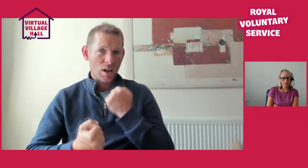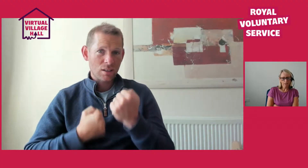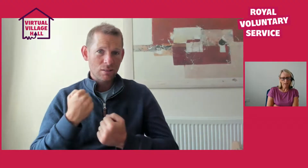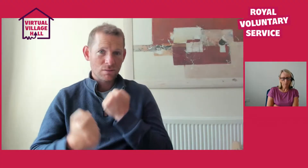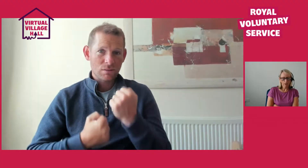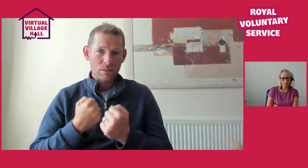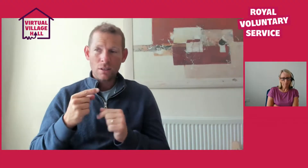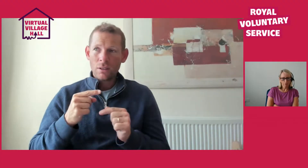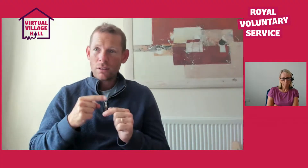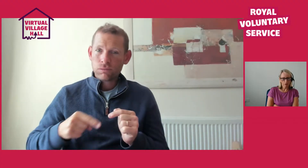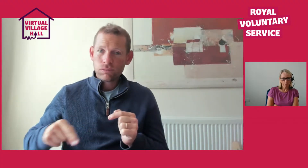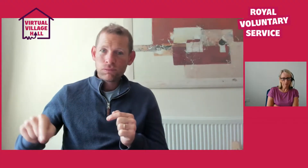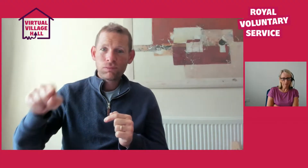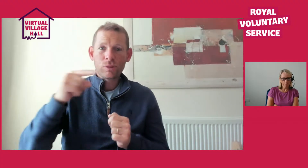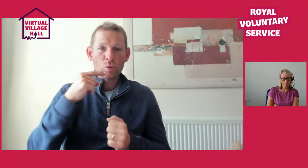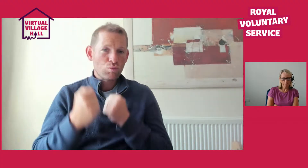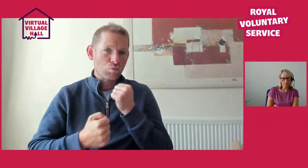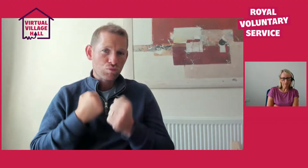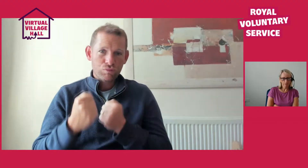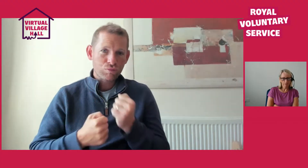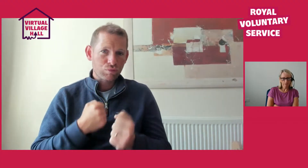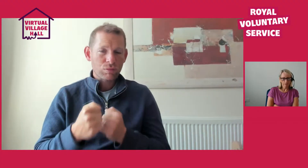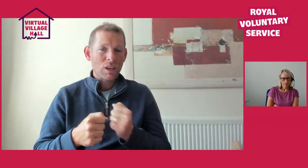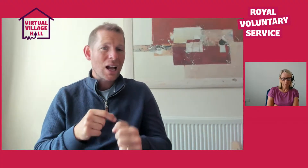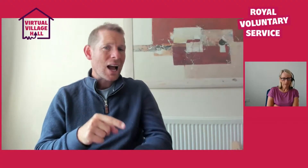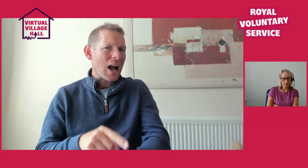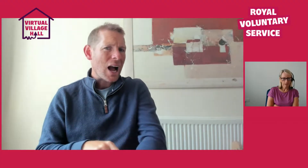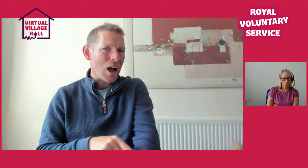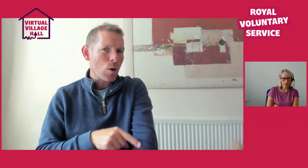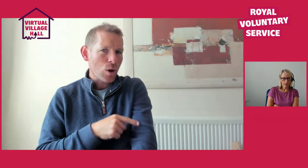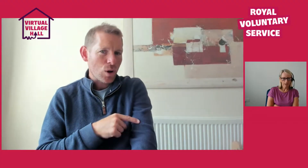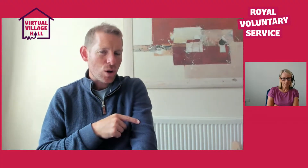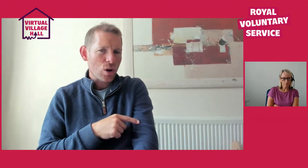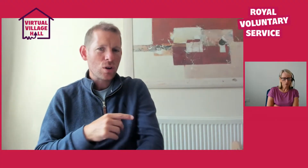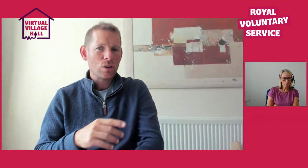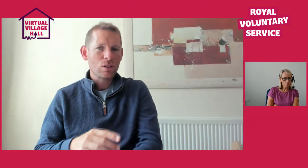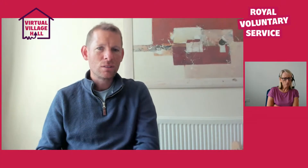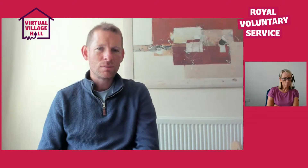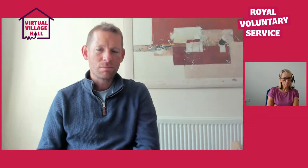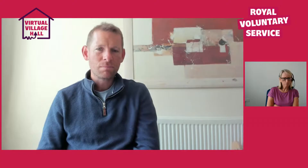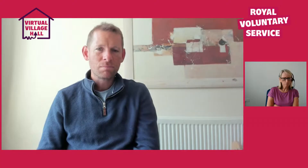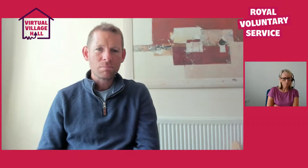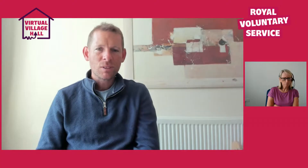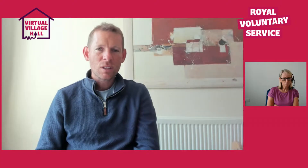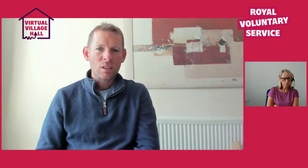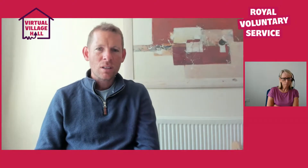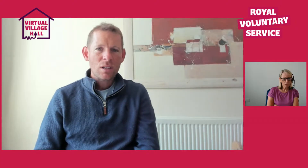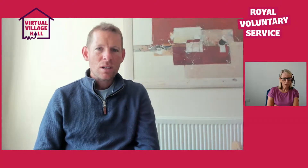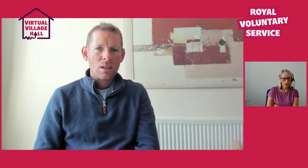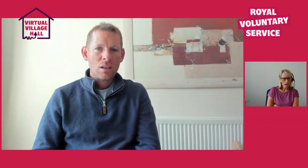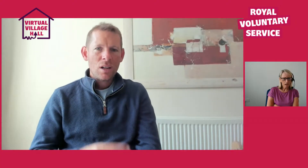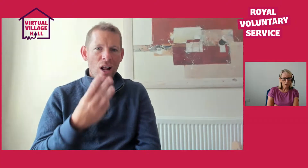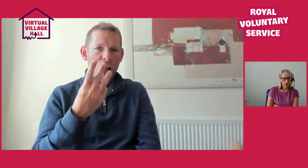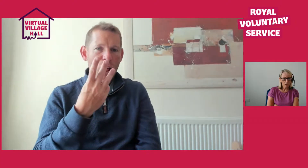This morning I went for a run, and I ran, how long?